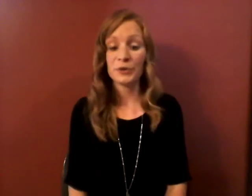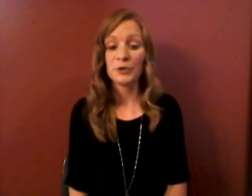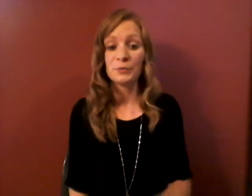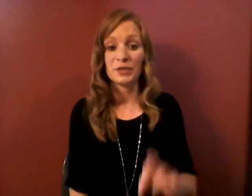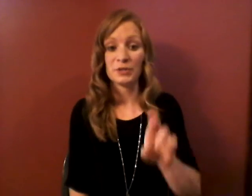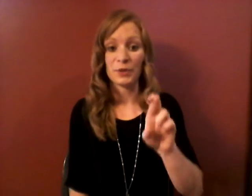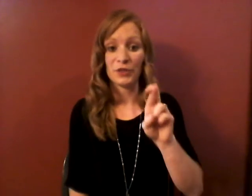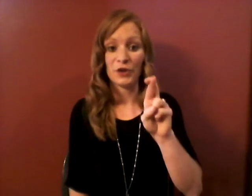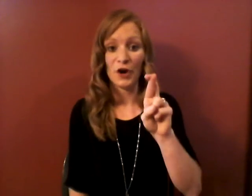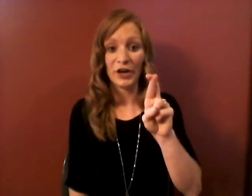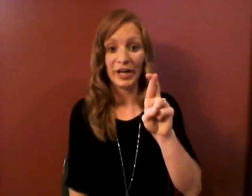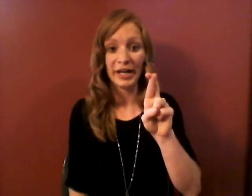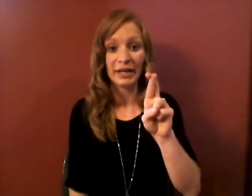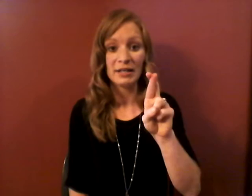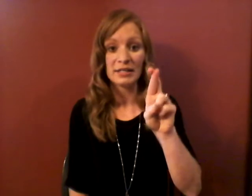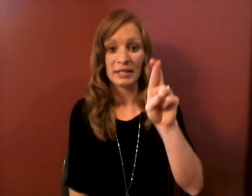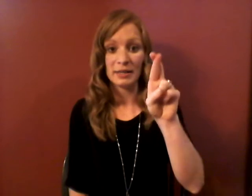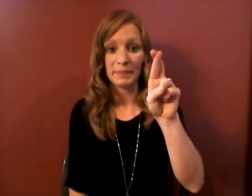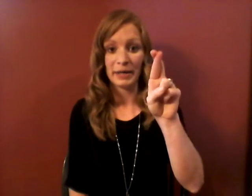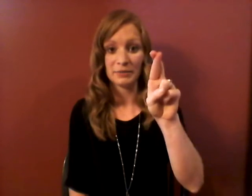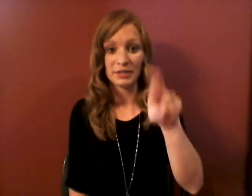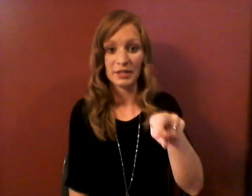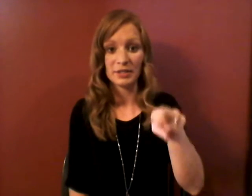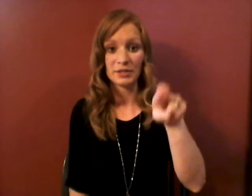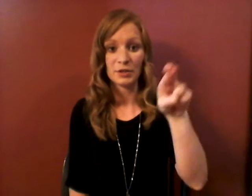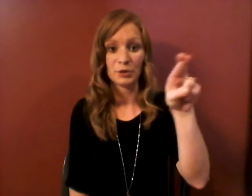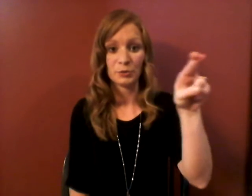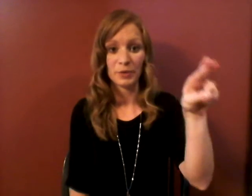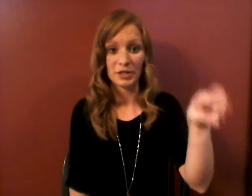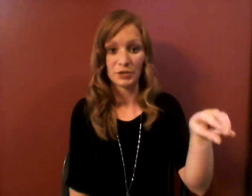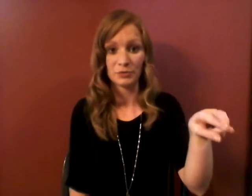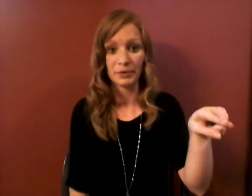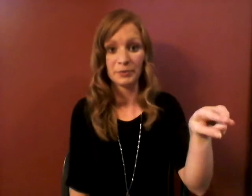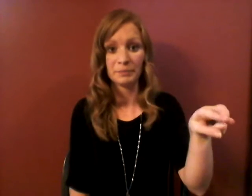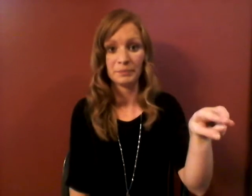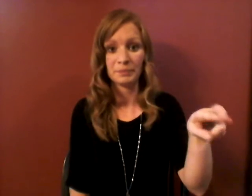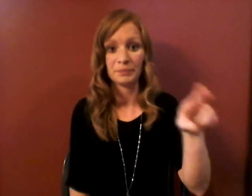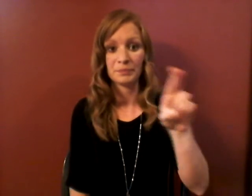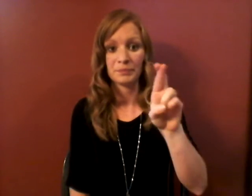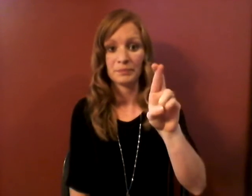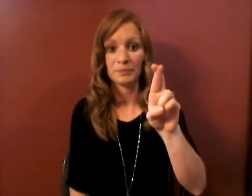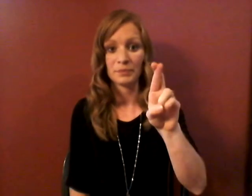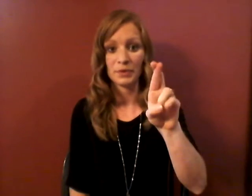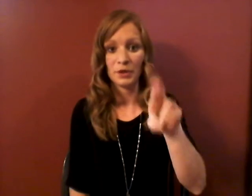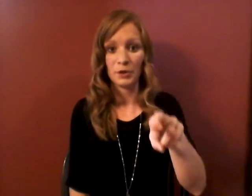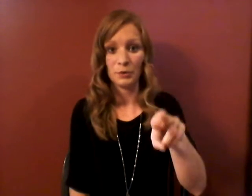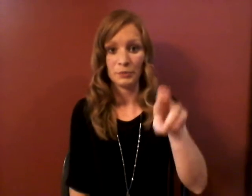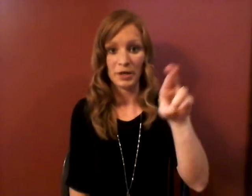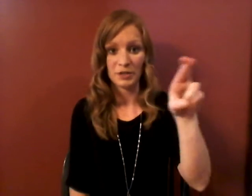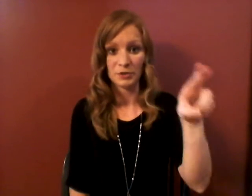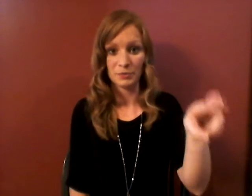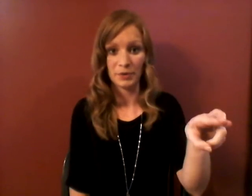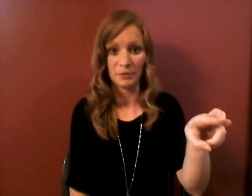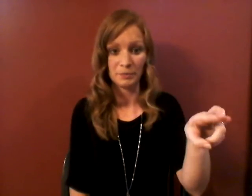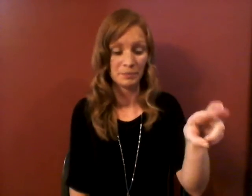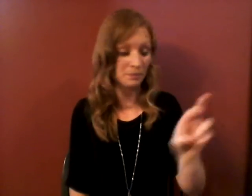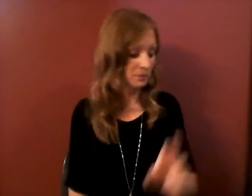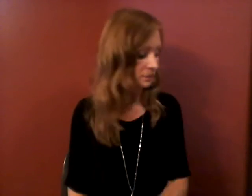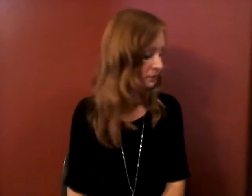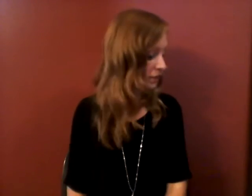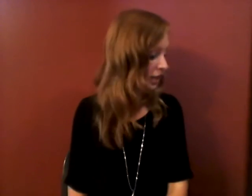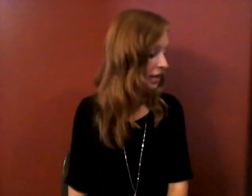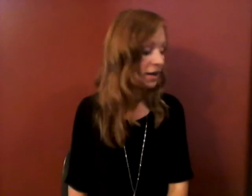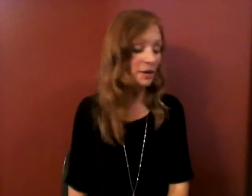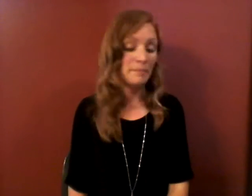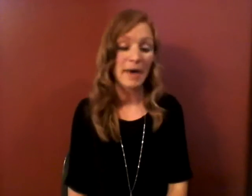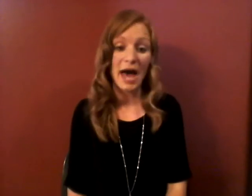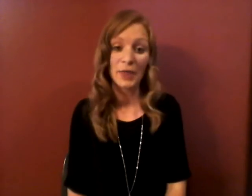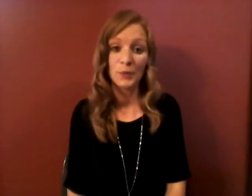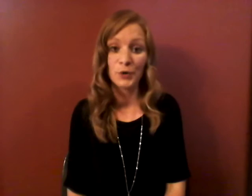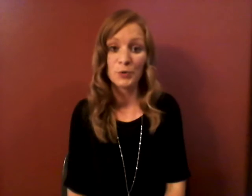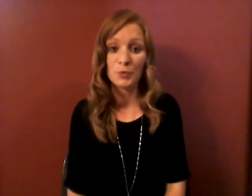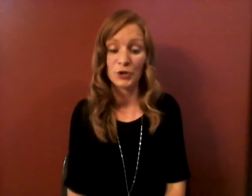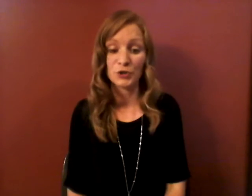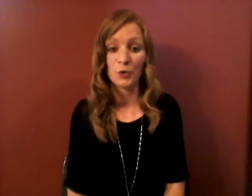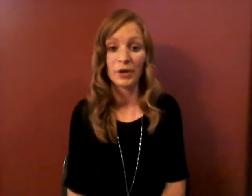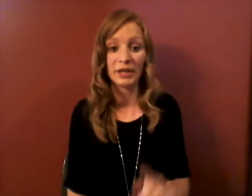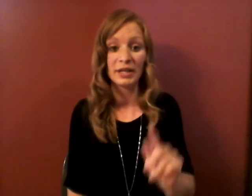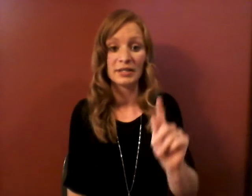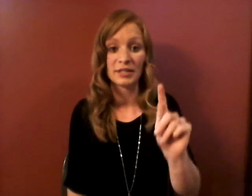Restroom is with an R hand and it bounces. Restroom. Restroom. Bathroom or toilet is